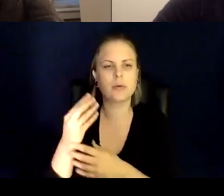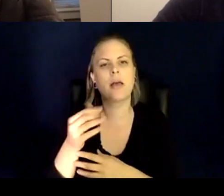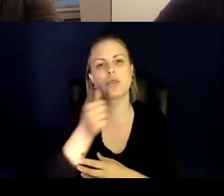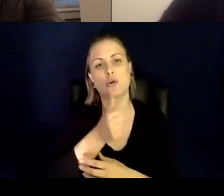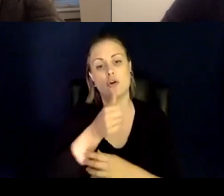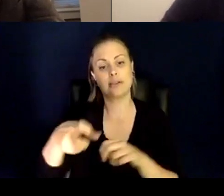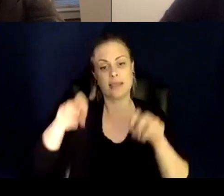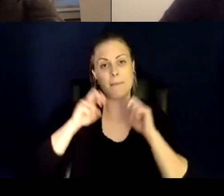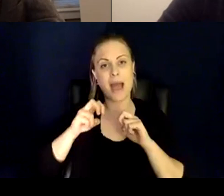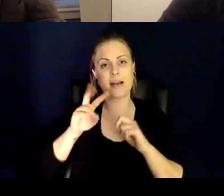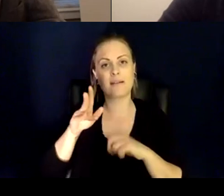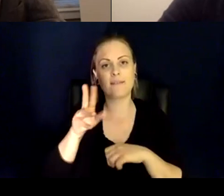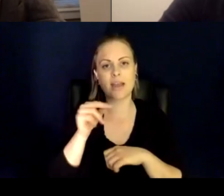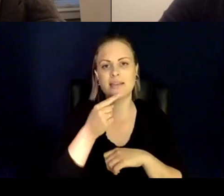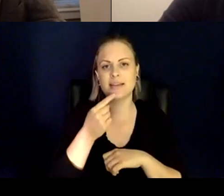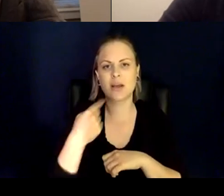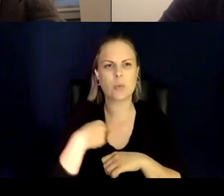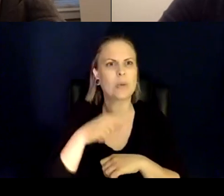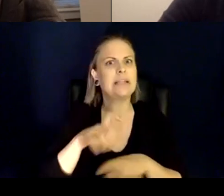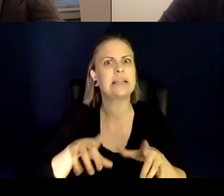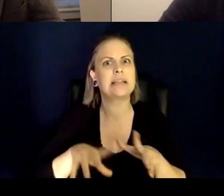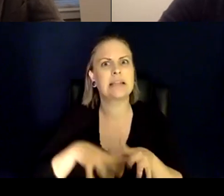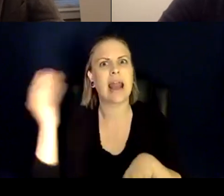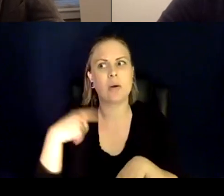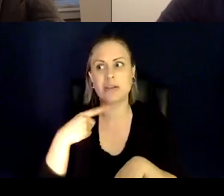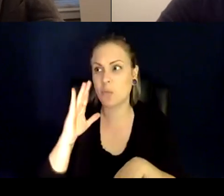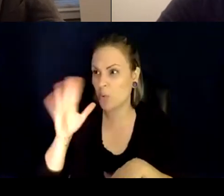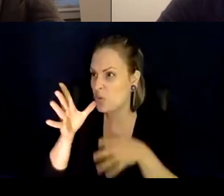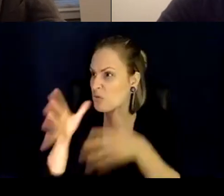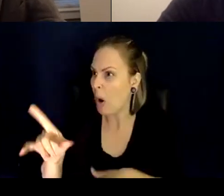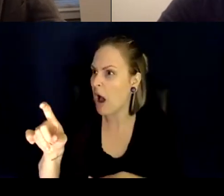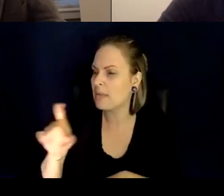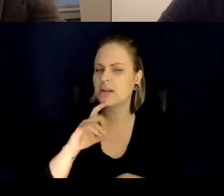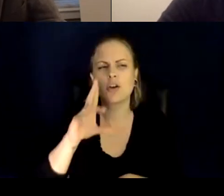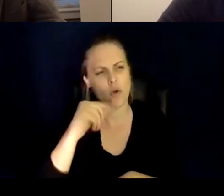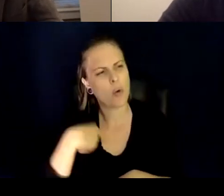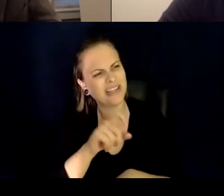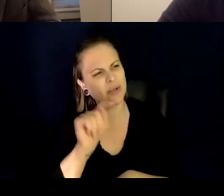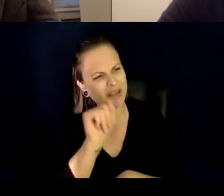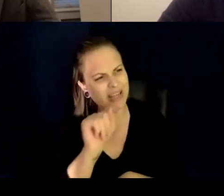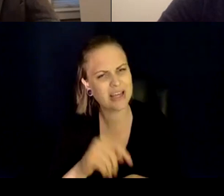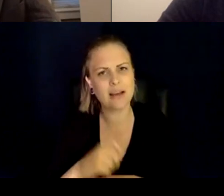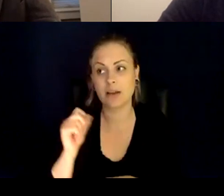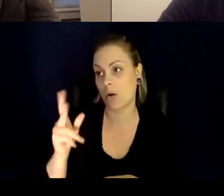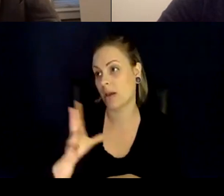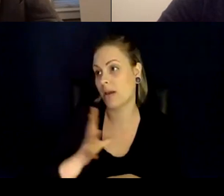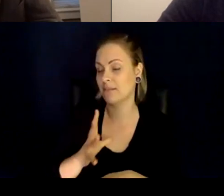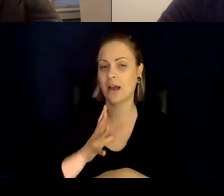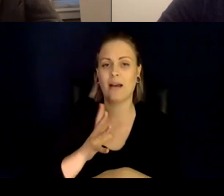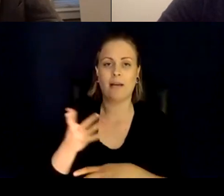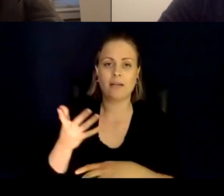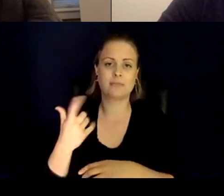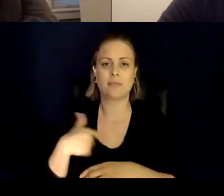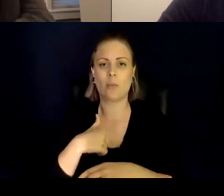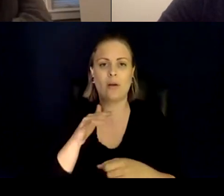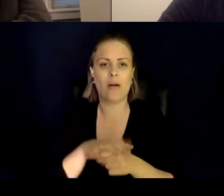said, we've got to get out. And I said, are you going to be sick? And they said, no, we've got to pee. I said, okay, oh, fine. And we're on this, more or